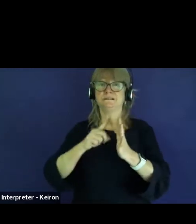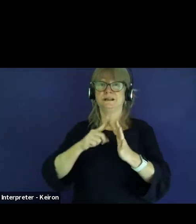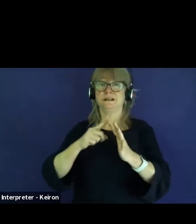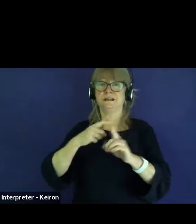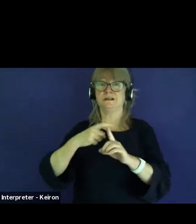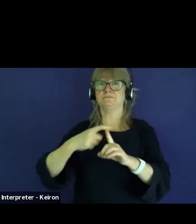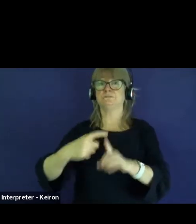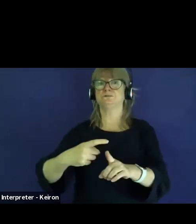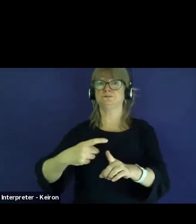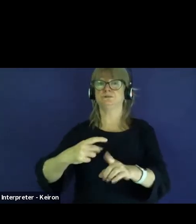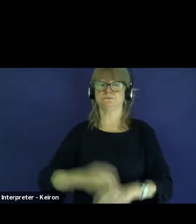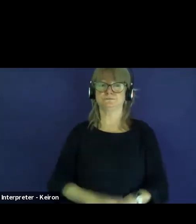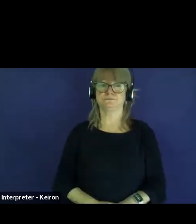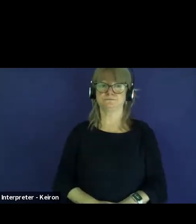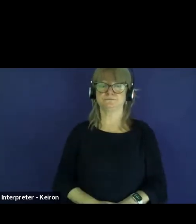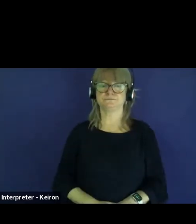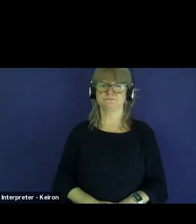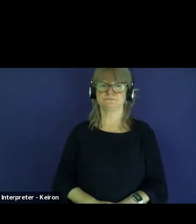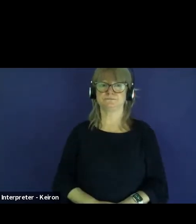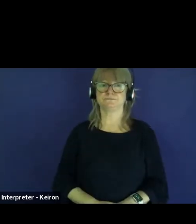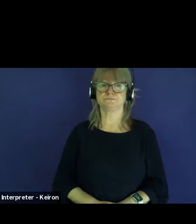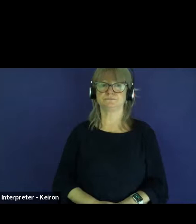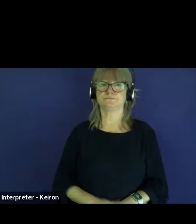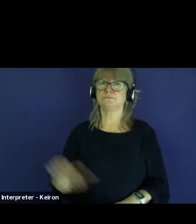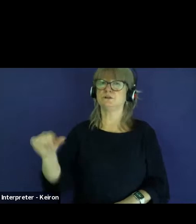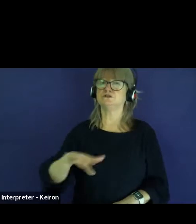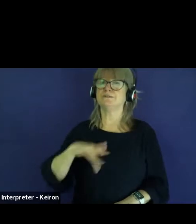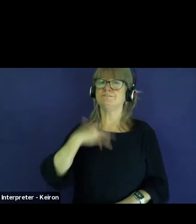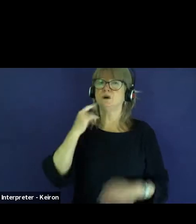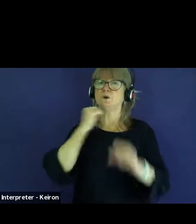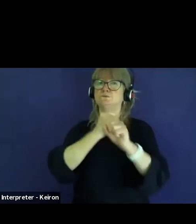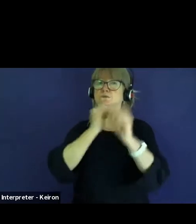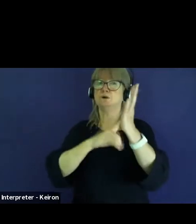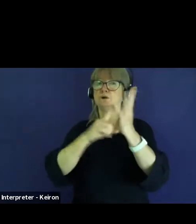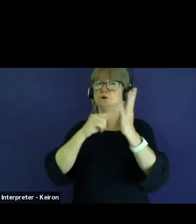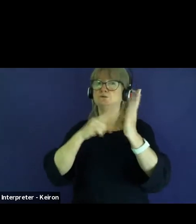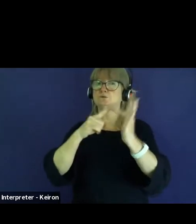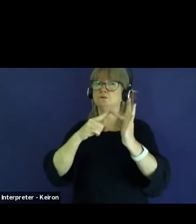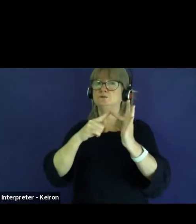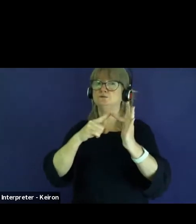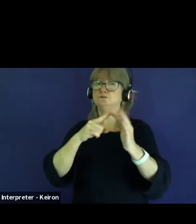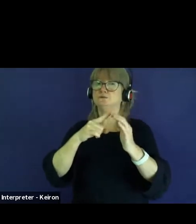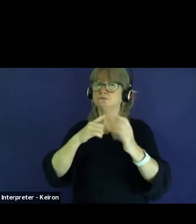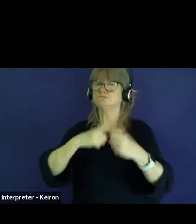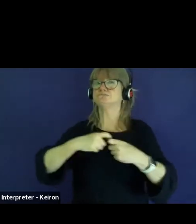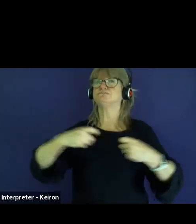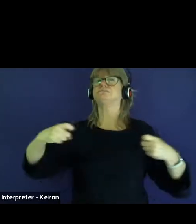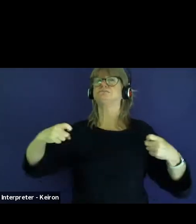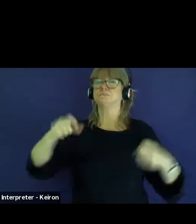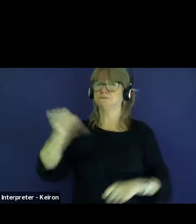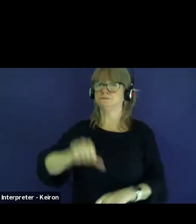Should feel a nice stretch in that glute that's lifted off the ground.